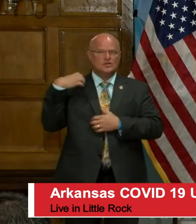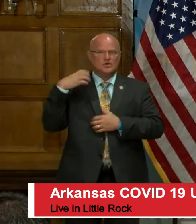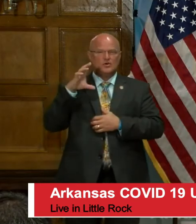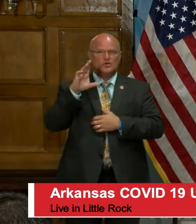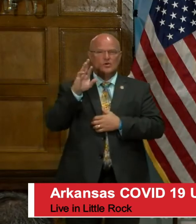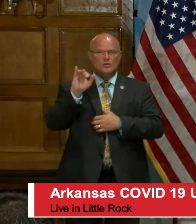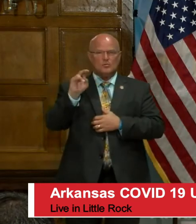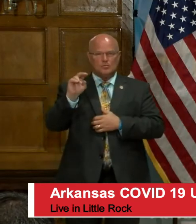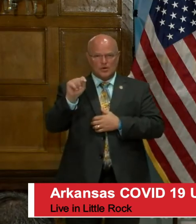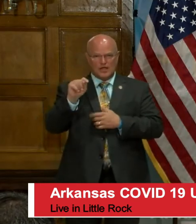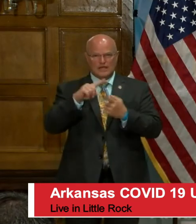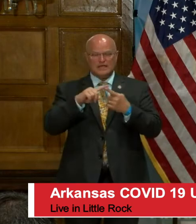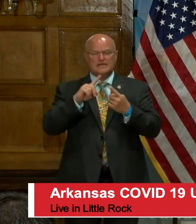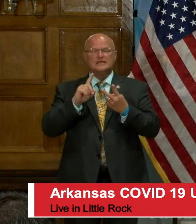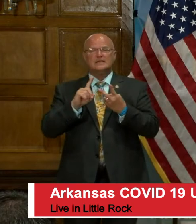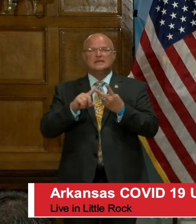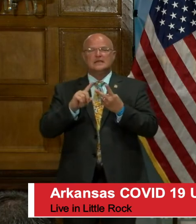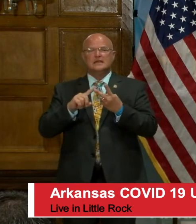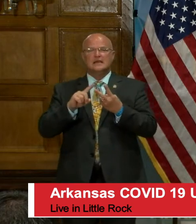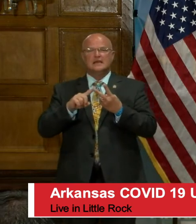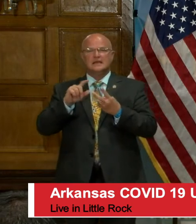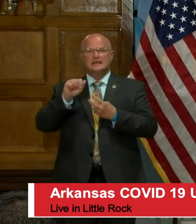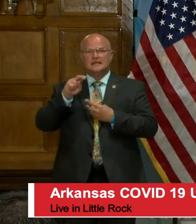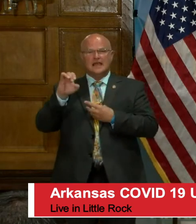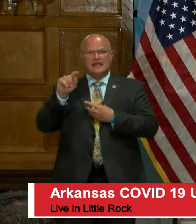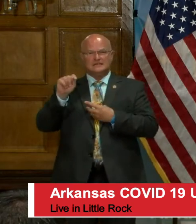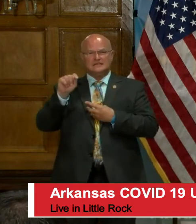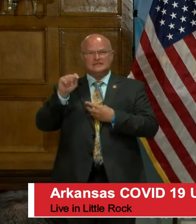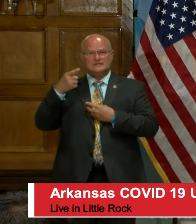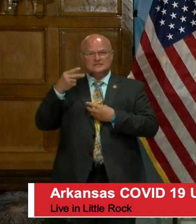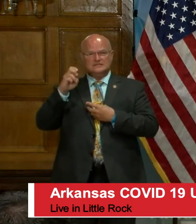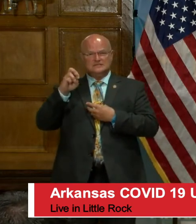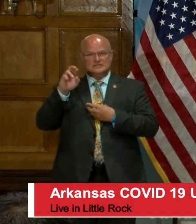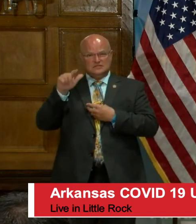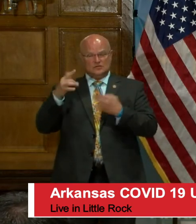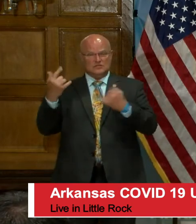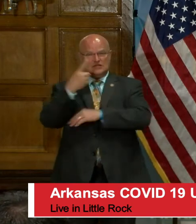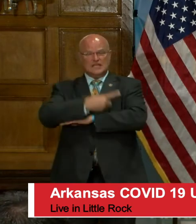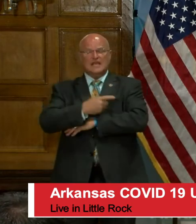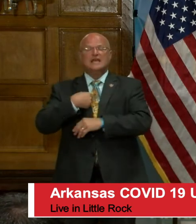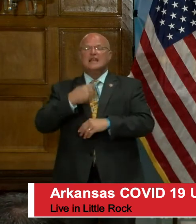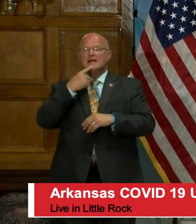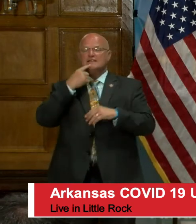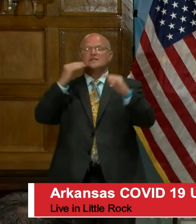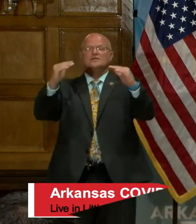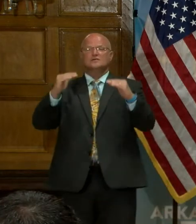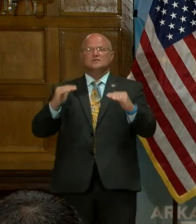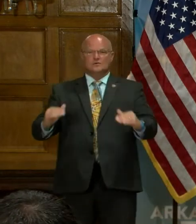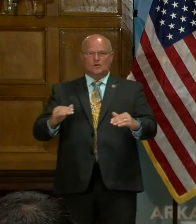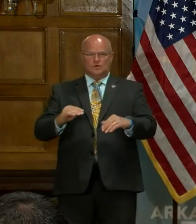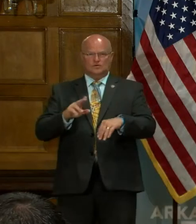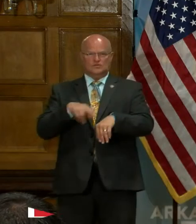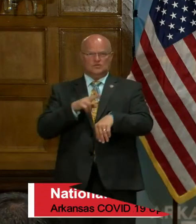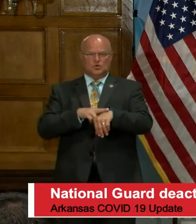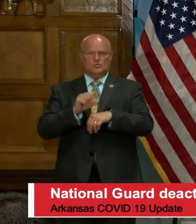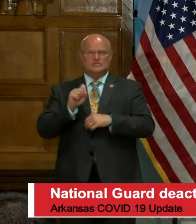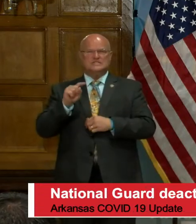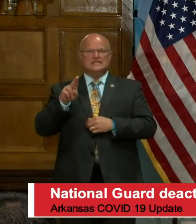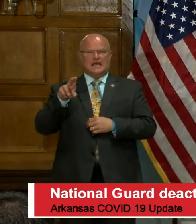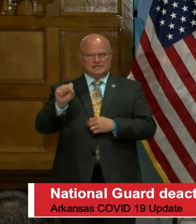Bryant and the Adjutant General today, and I have put them on normal status.